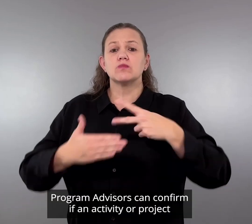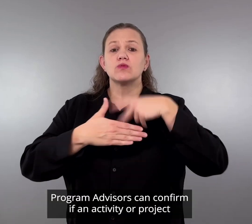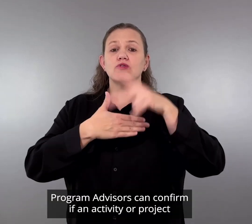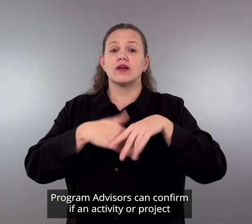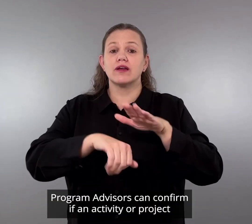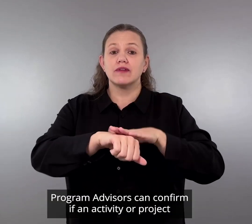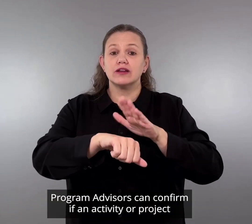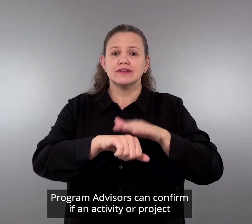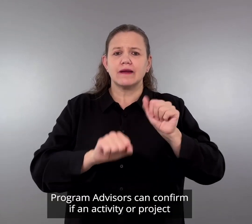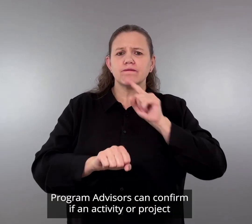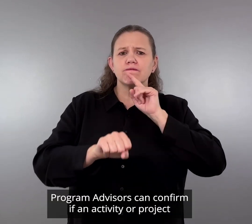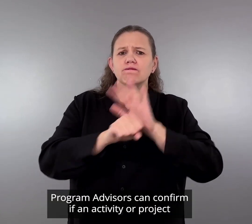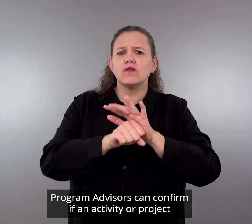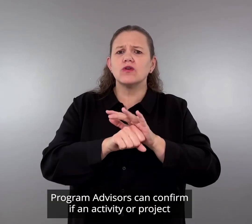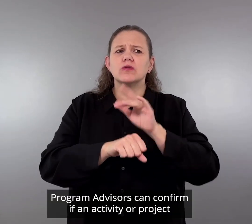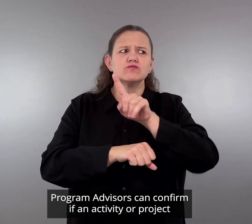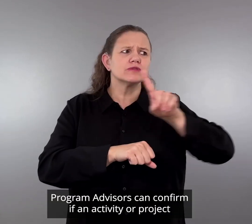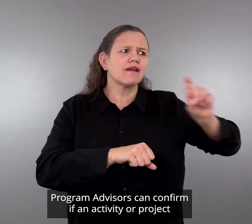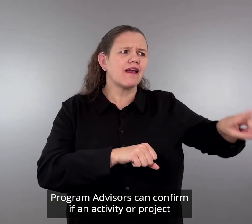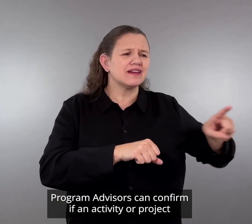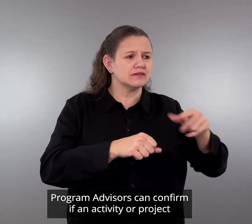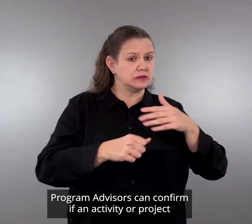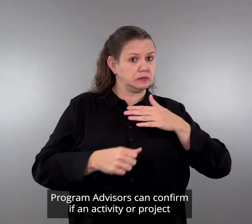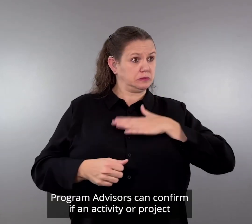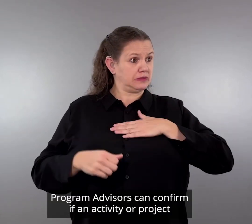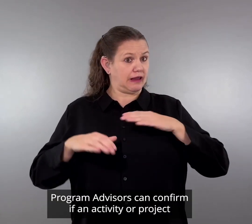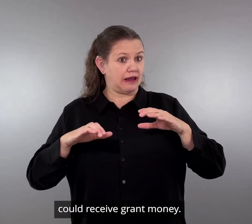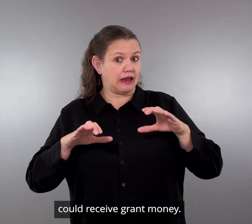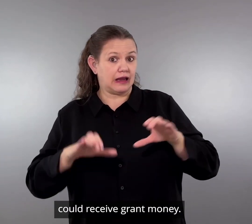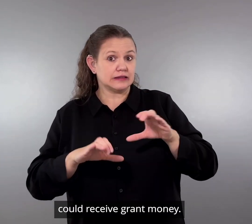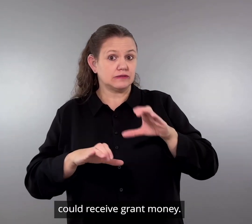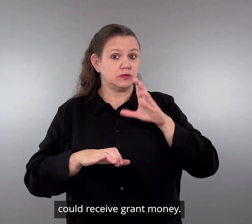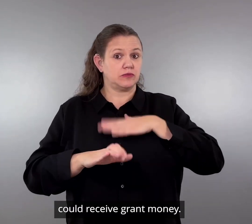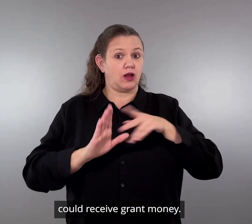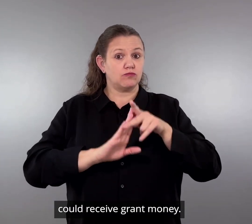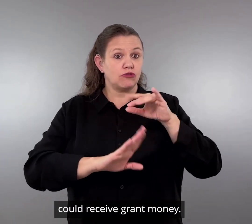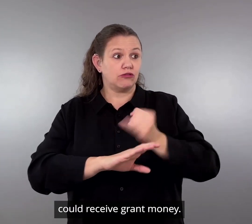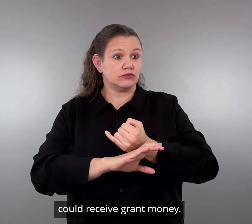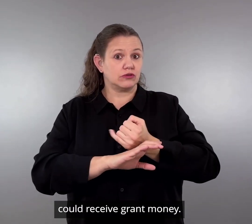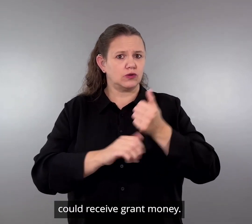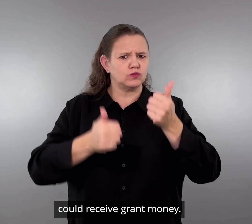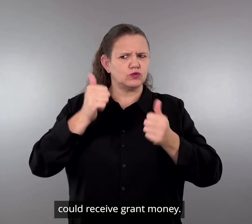Program advisors can confirm if an activity or project could receive grant money.